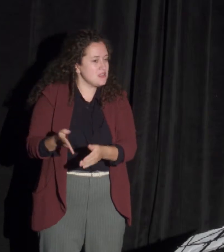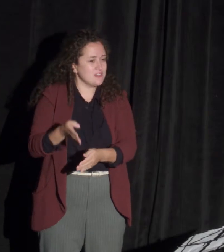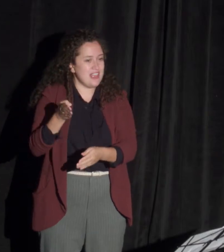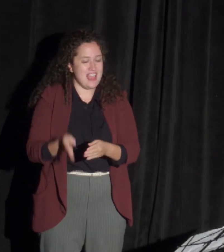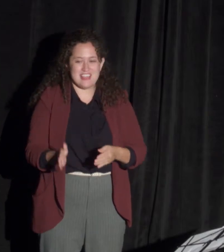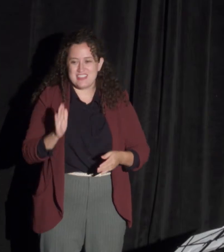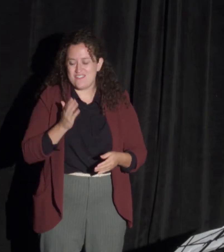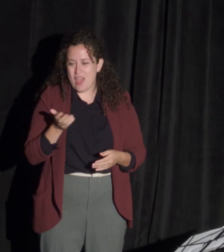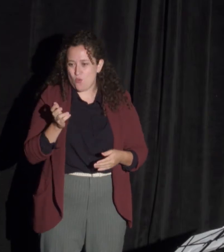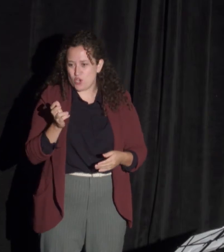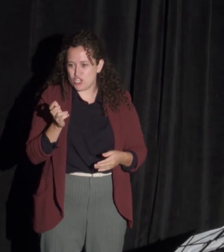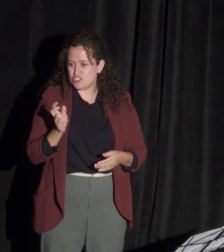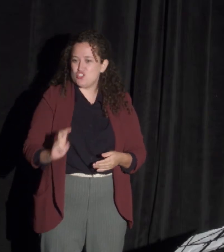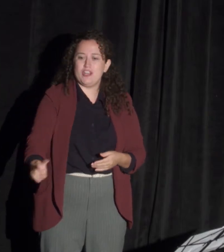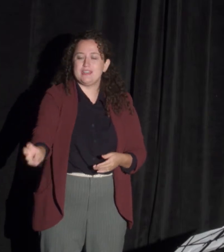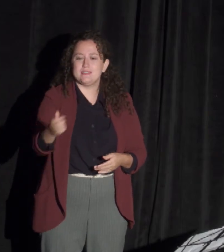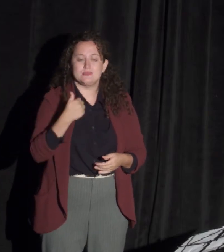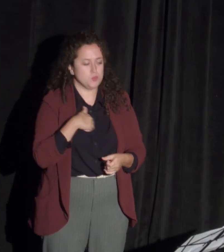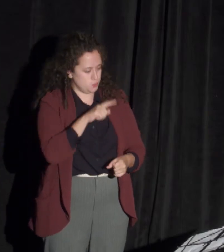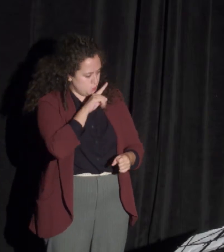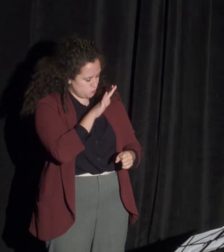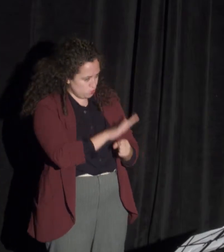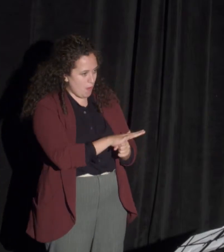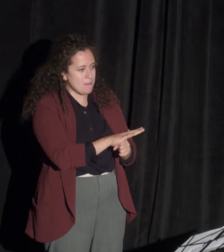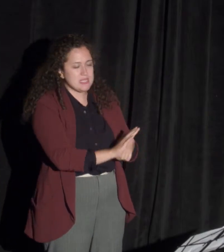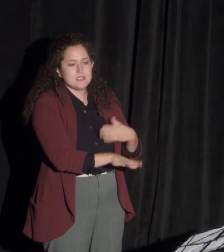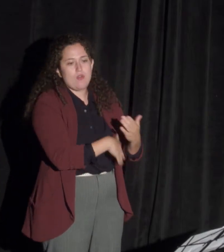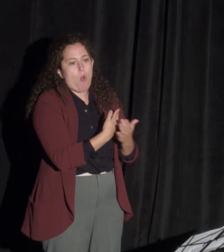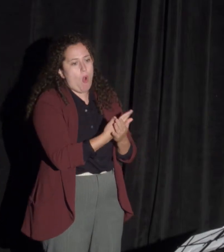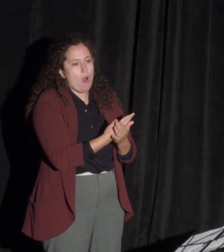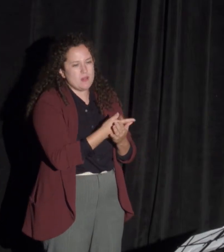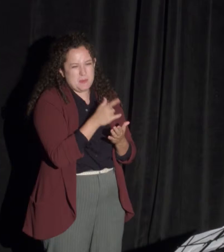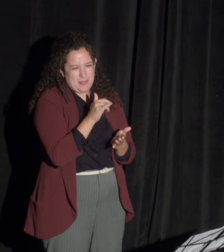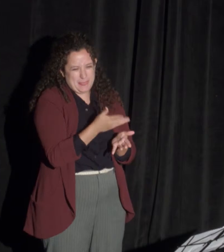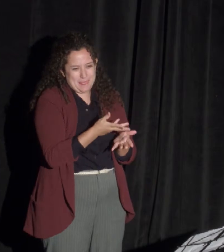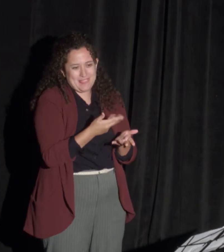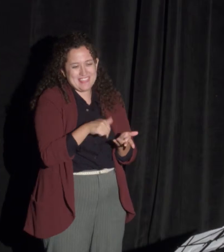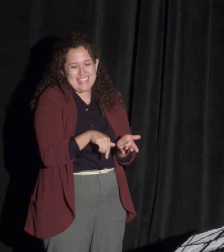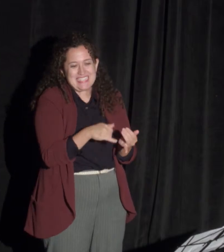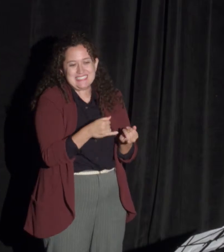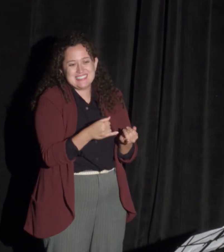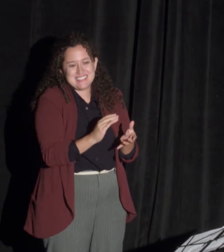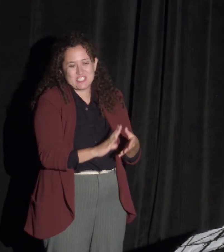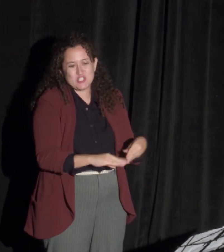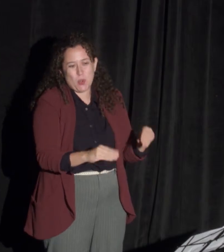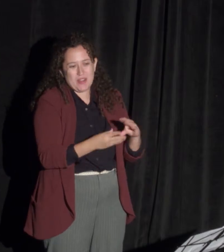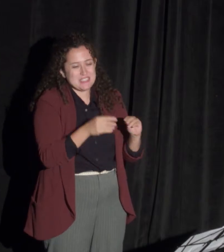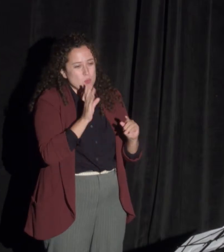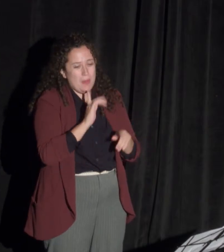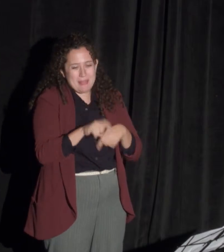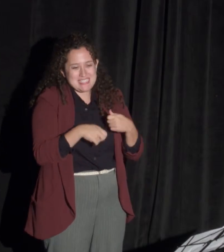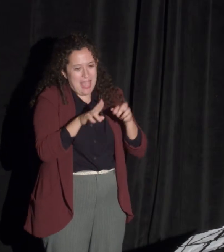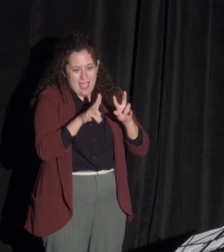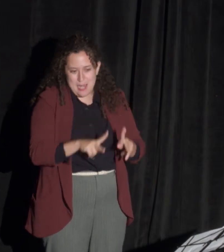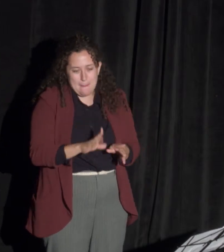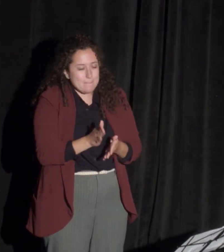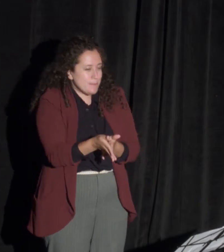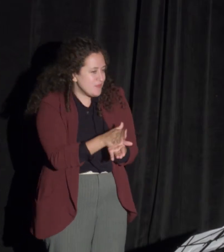promise all of the plot threads in this story will be tied up neatly before we leave this stage. pinky promise. Everything will be